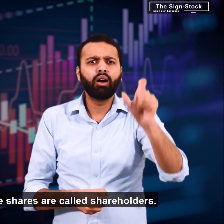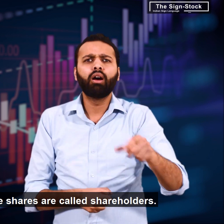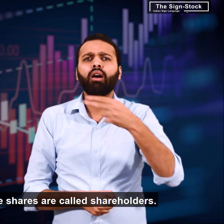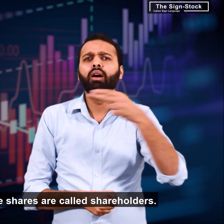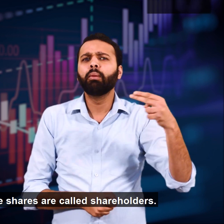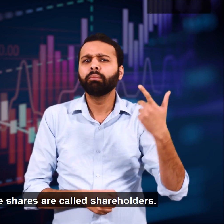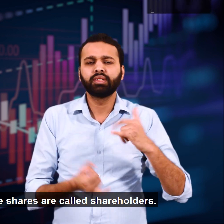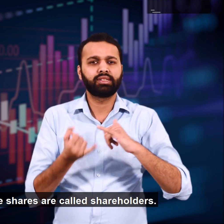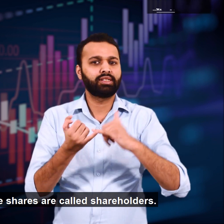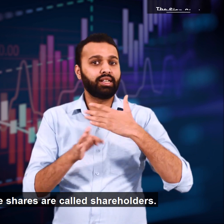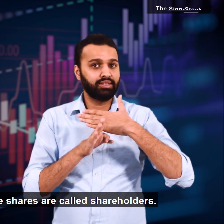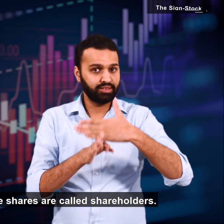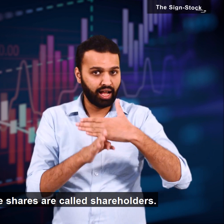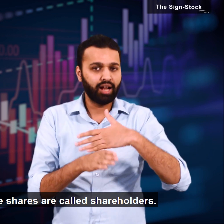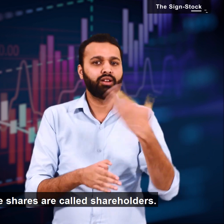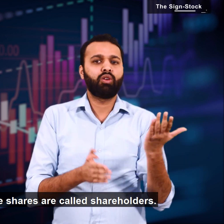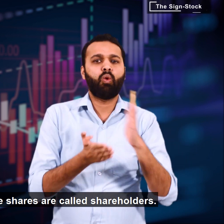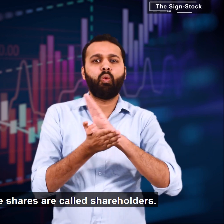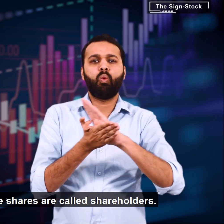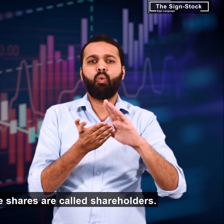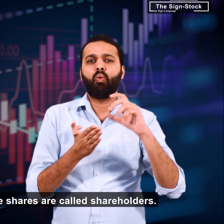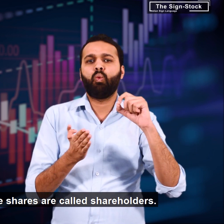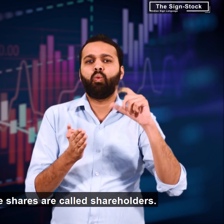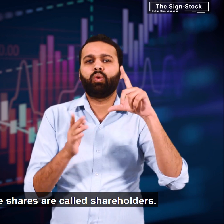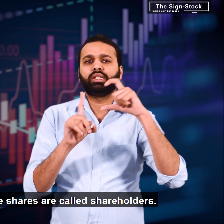People who purchase these shares are called shareholders.